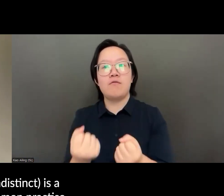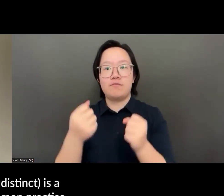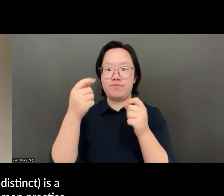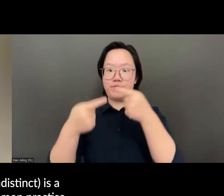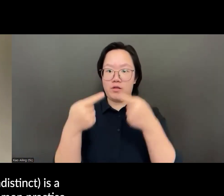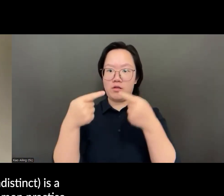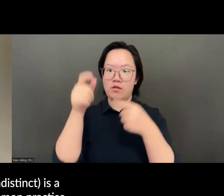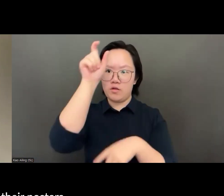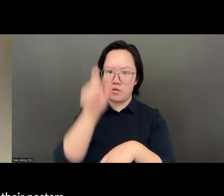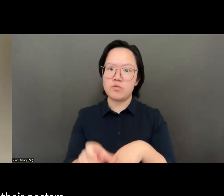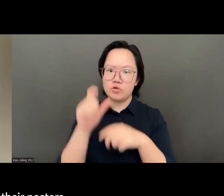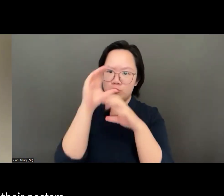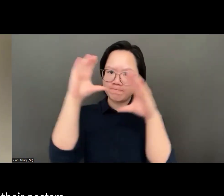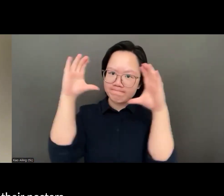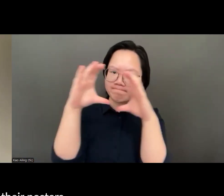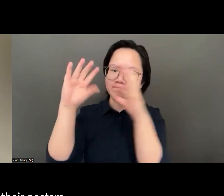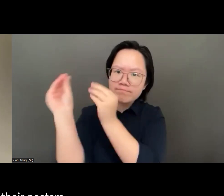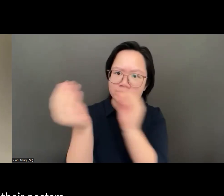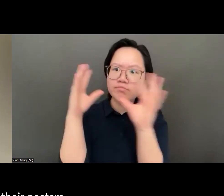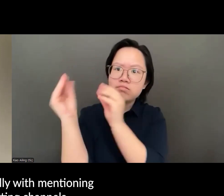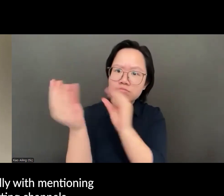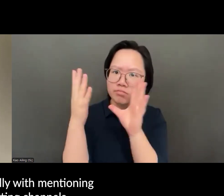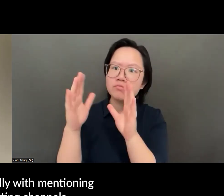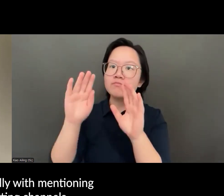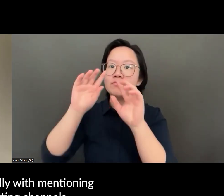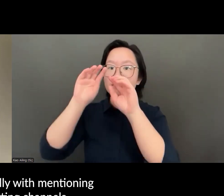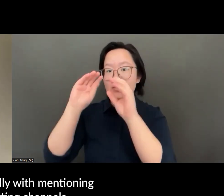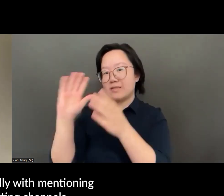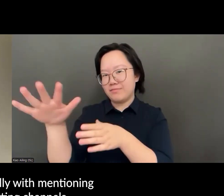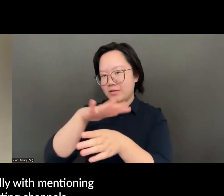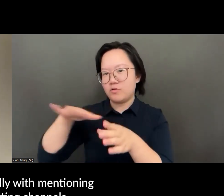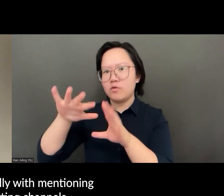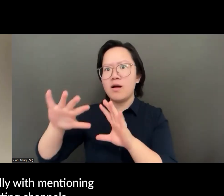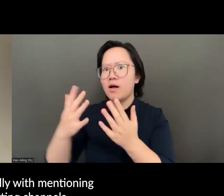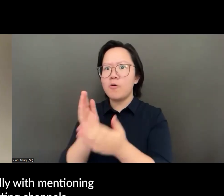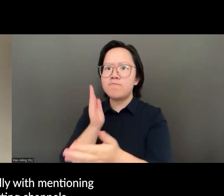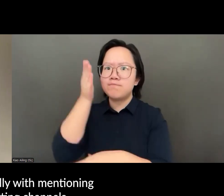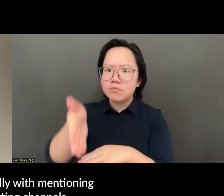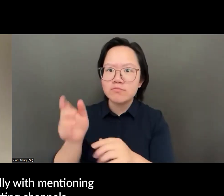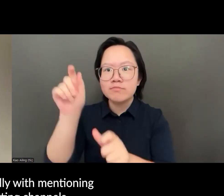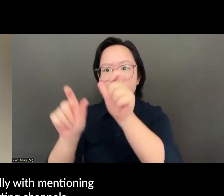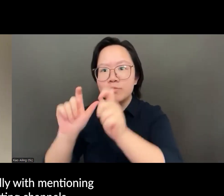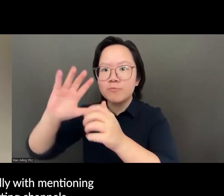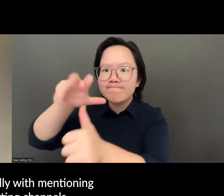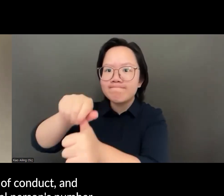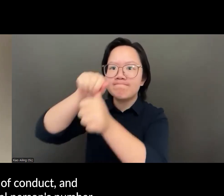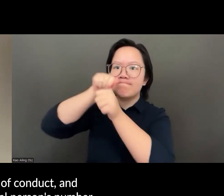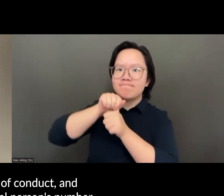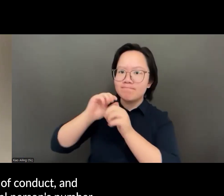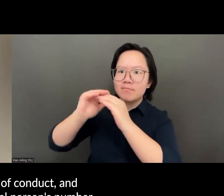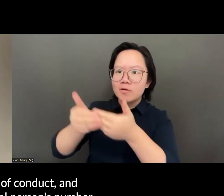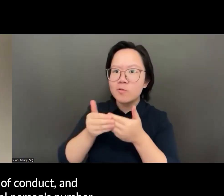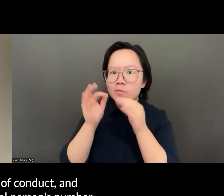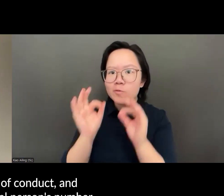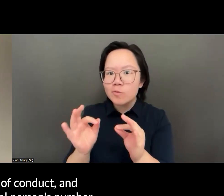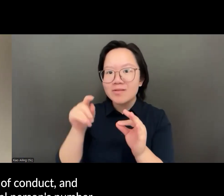common practice. And also there are posters which especially with mentioning the reporting channels, basic code